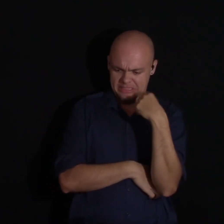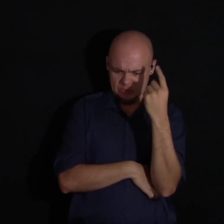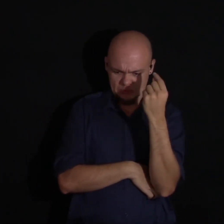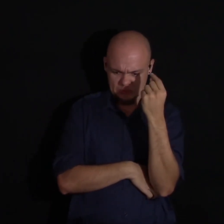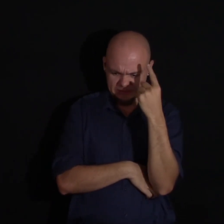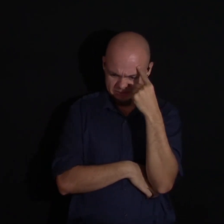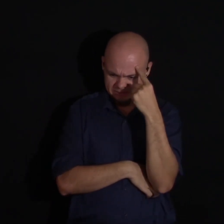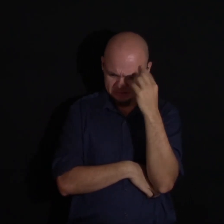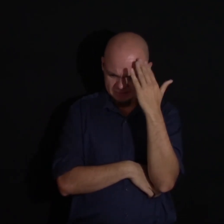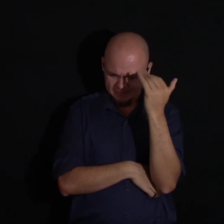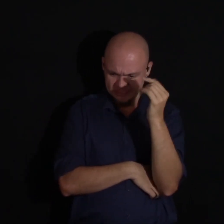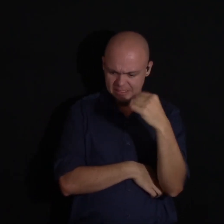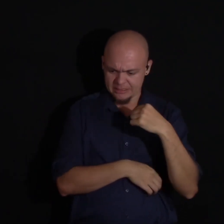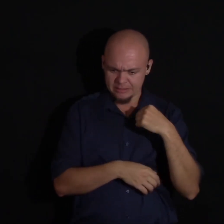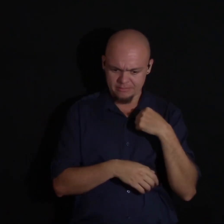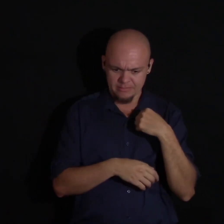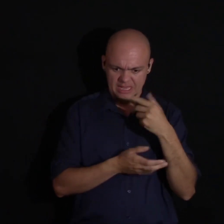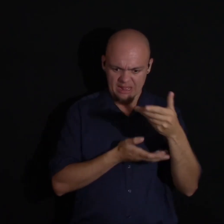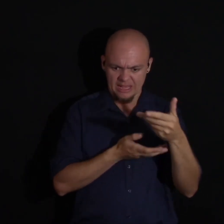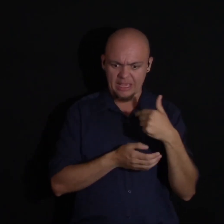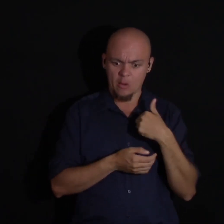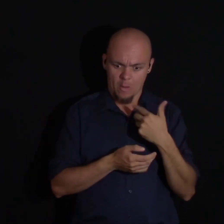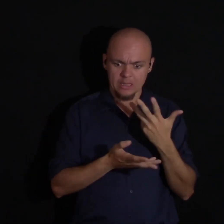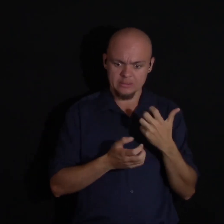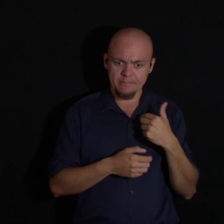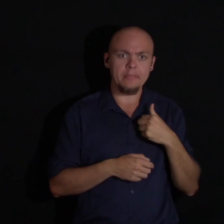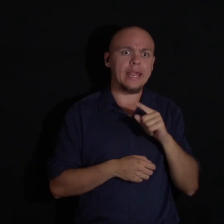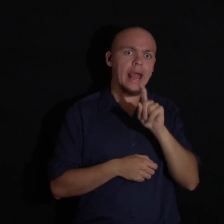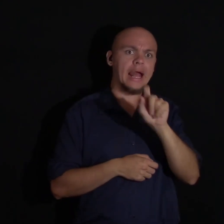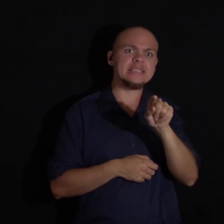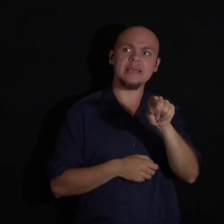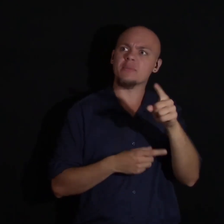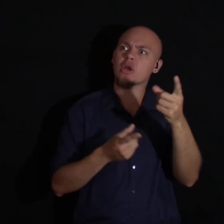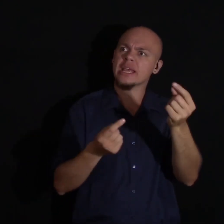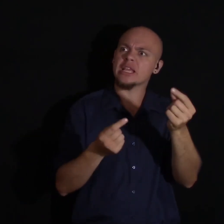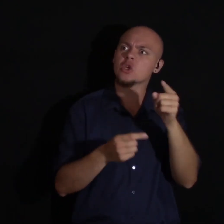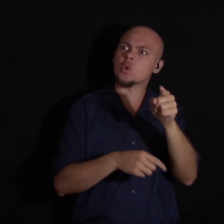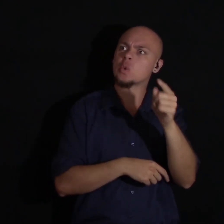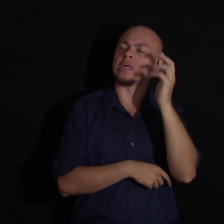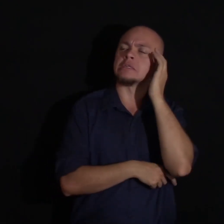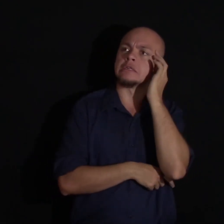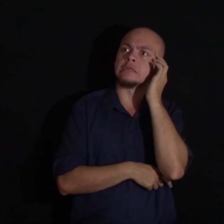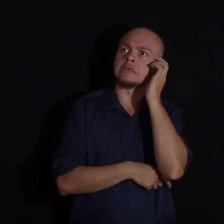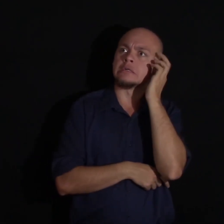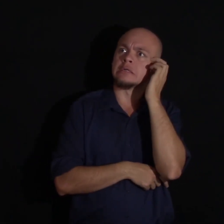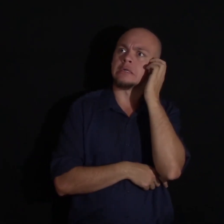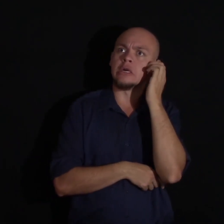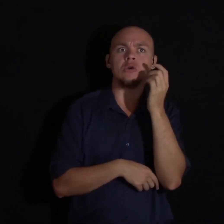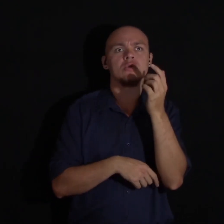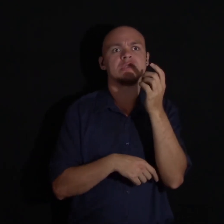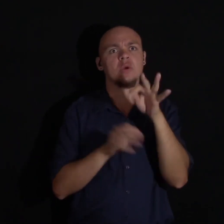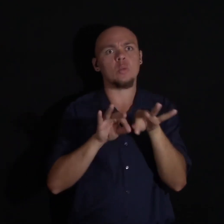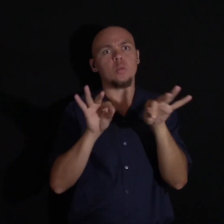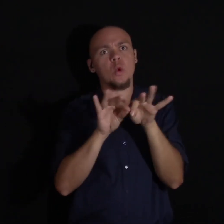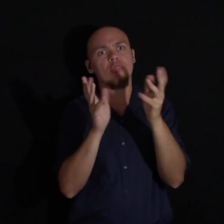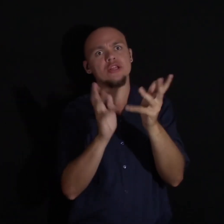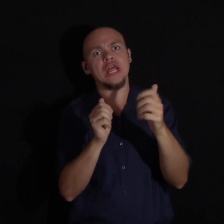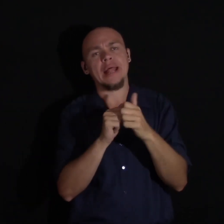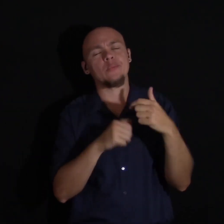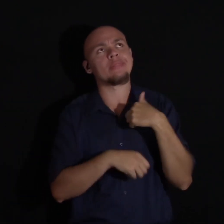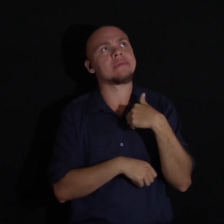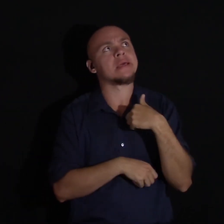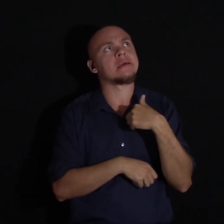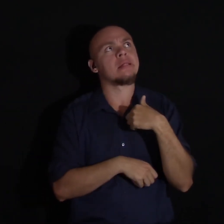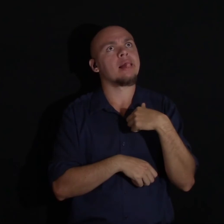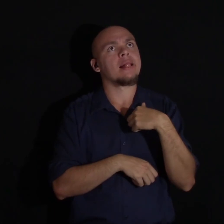It's because it's that transactional thing where it's like he wants to know if he should really spend time talking to me, or